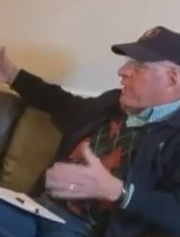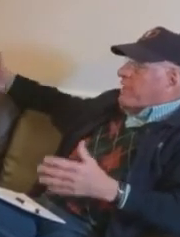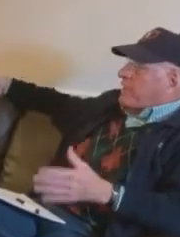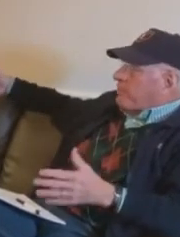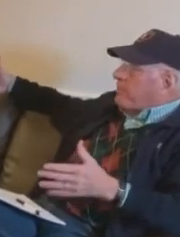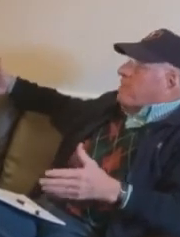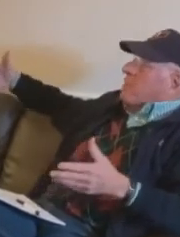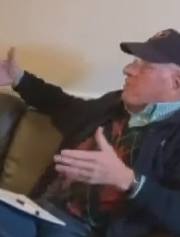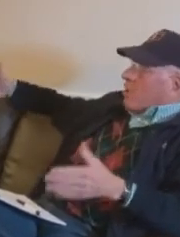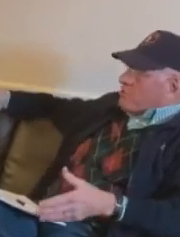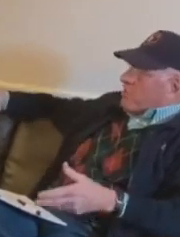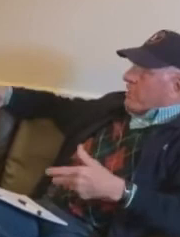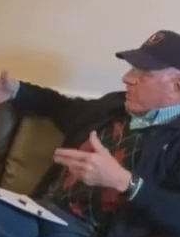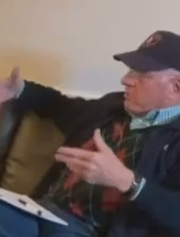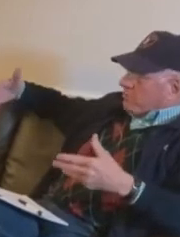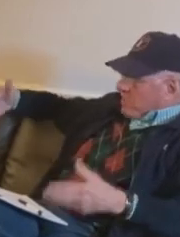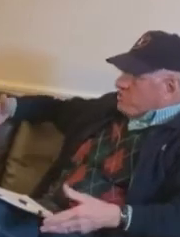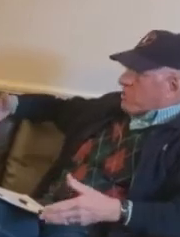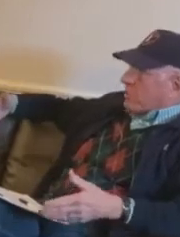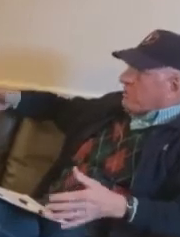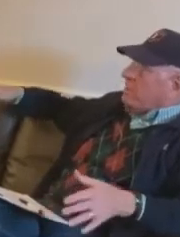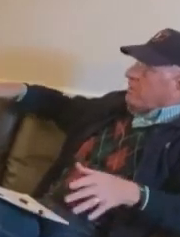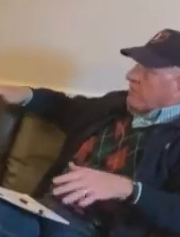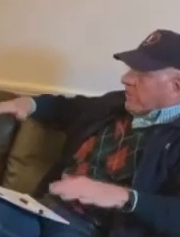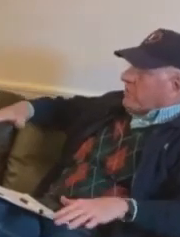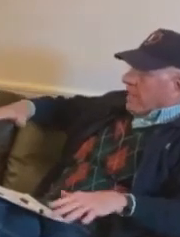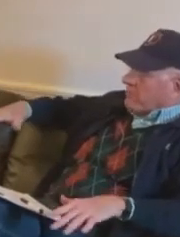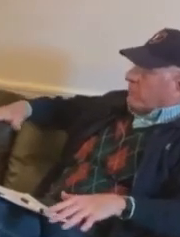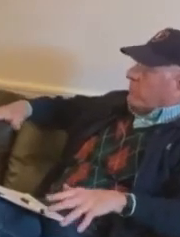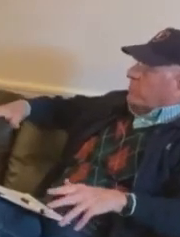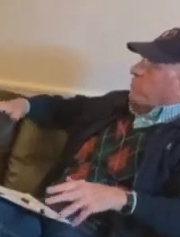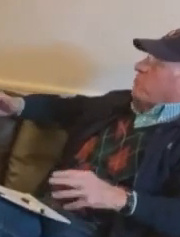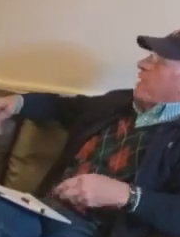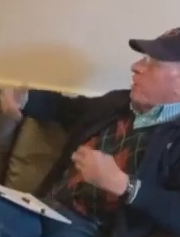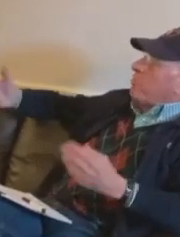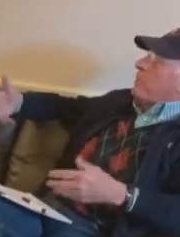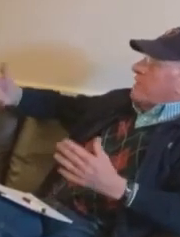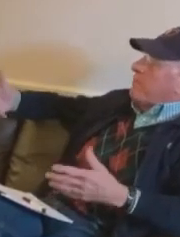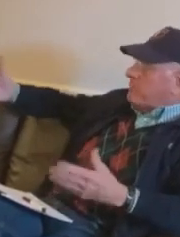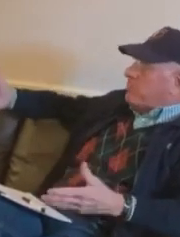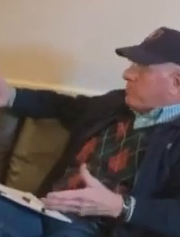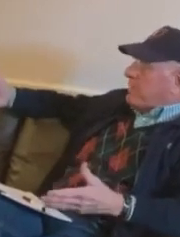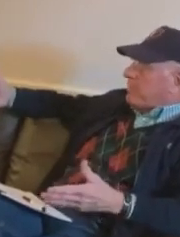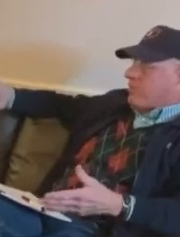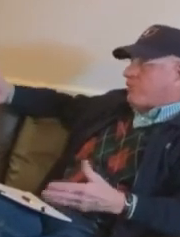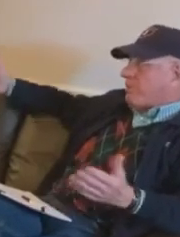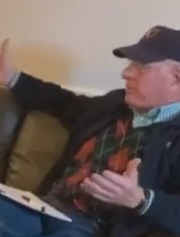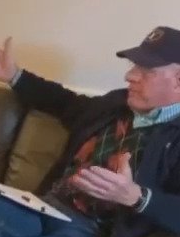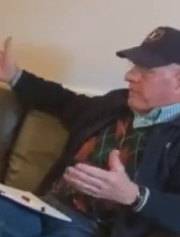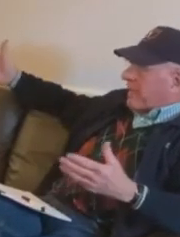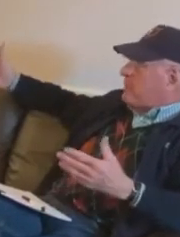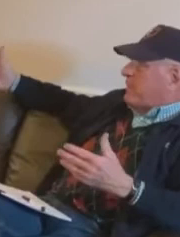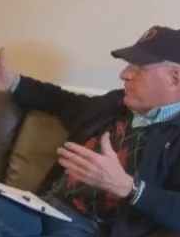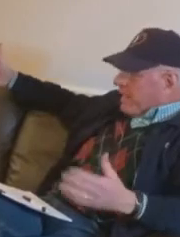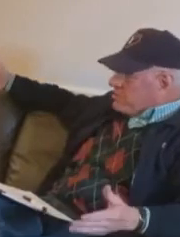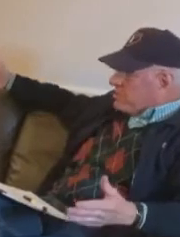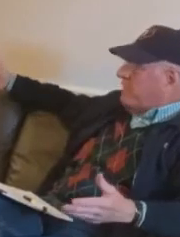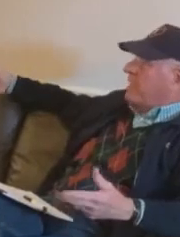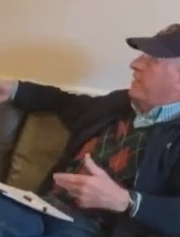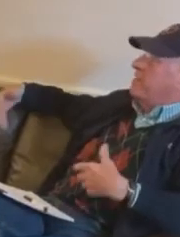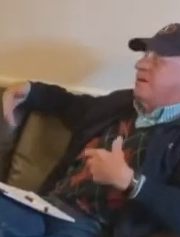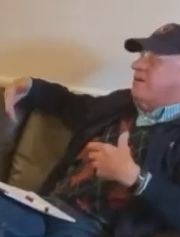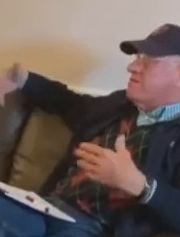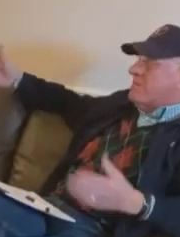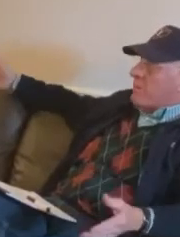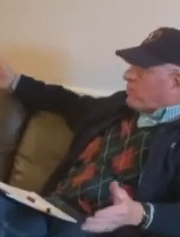college grads, we ended up coaching and teaching the other guys in the platoon to help bring them up to speed, because some of them had lied about their